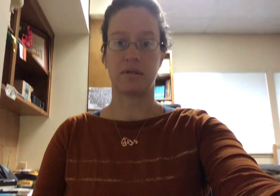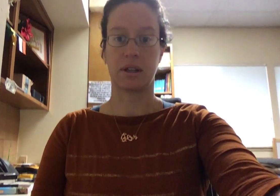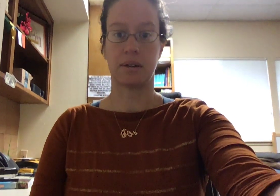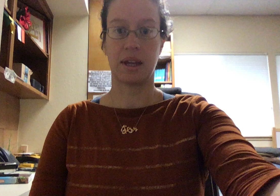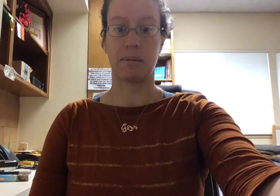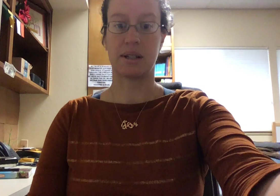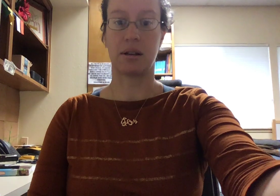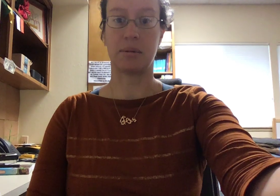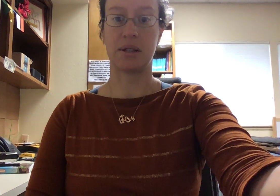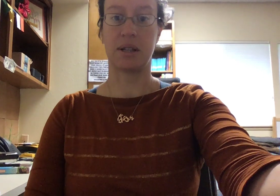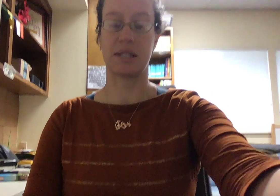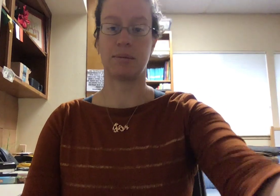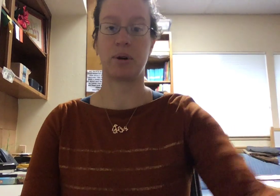the camera down a little bit so you can see more.